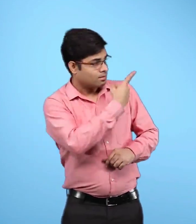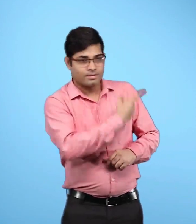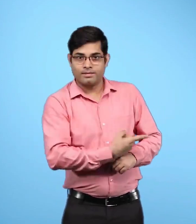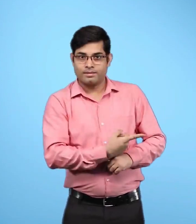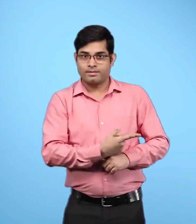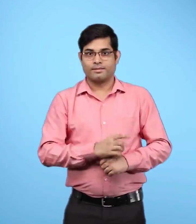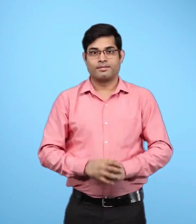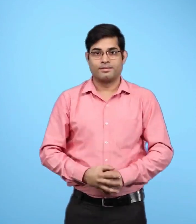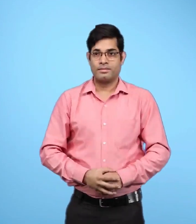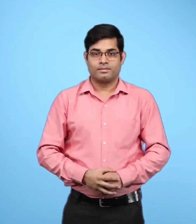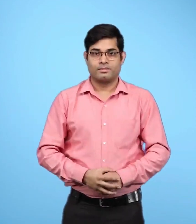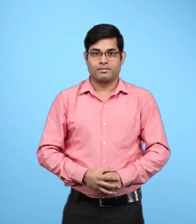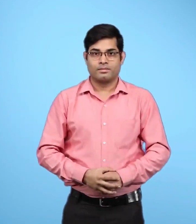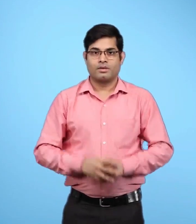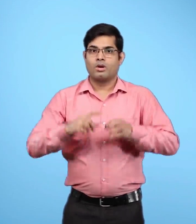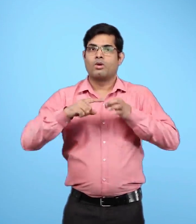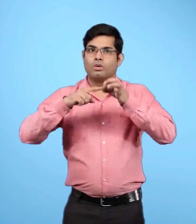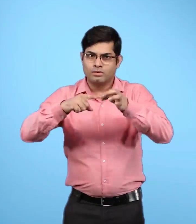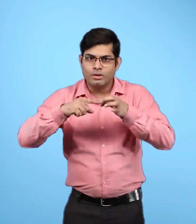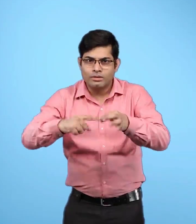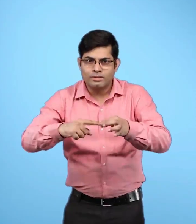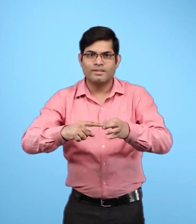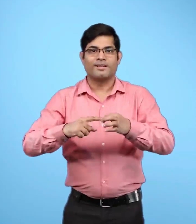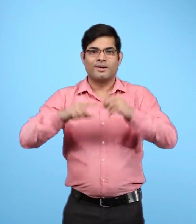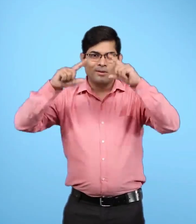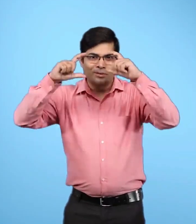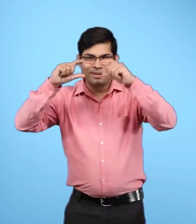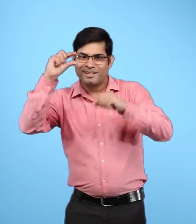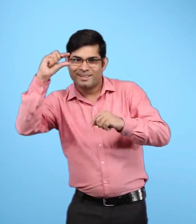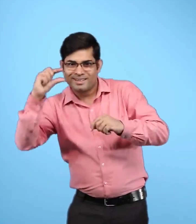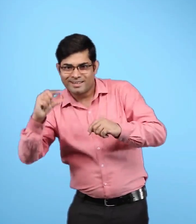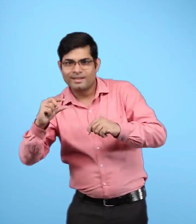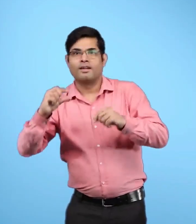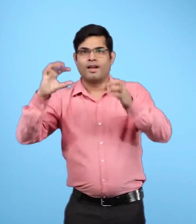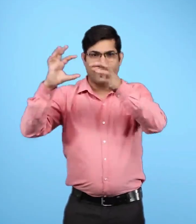parts. Each part has questions based on pictures.